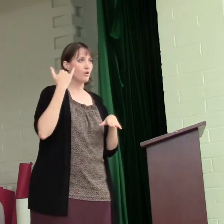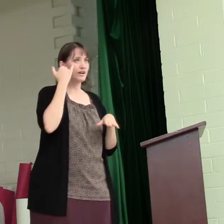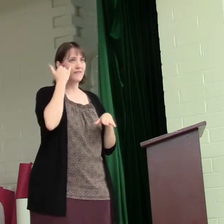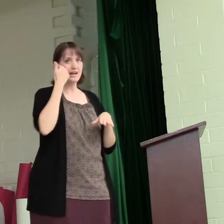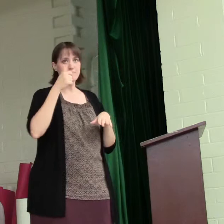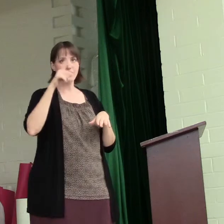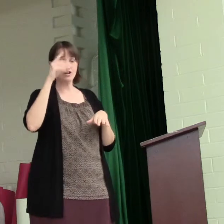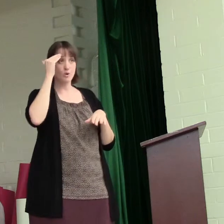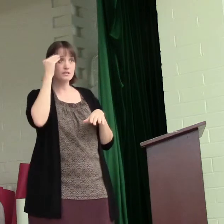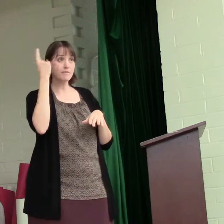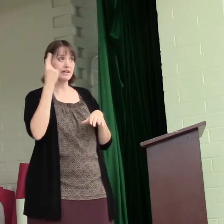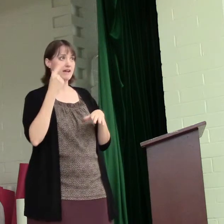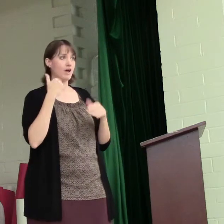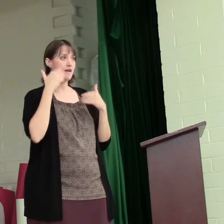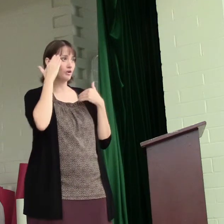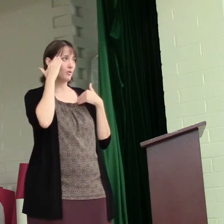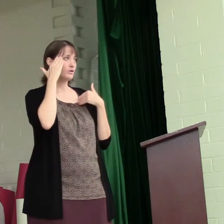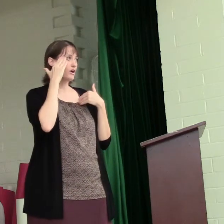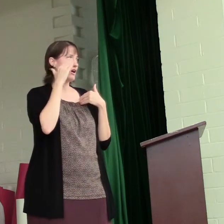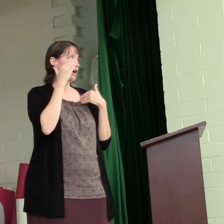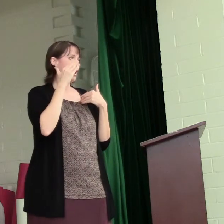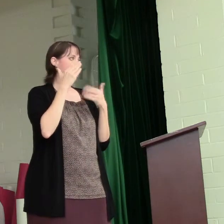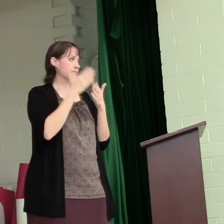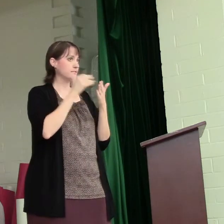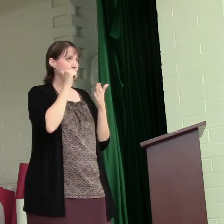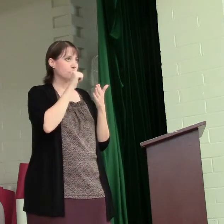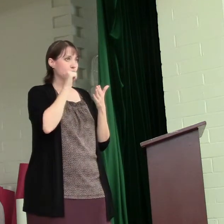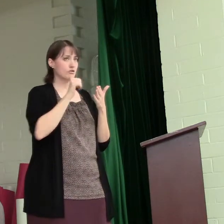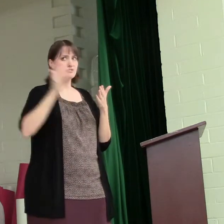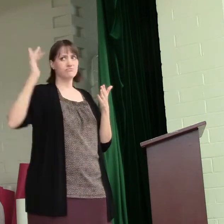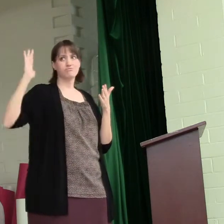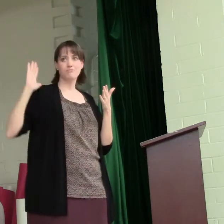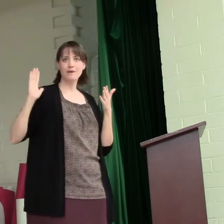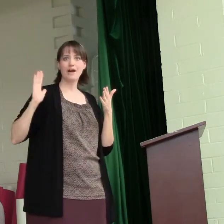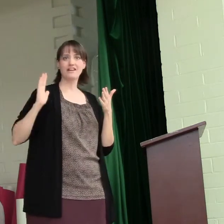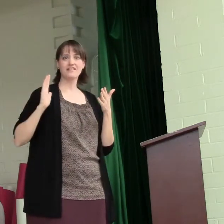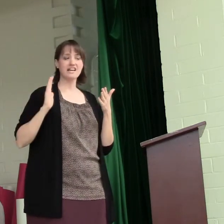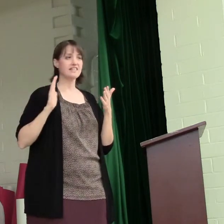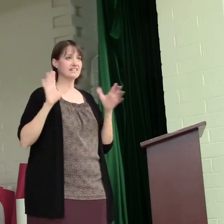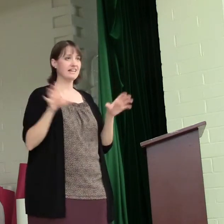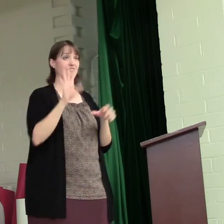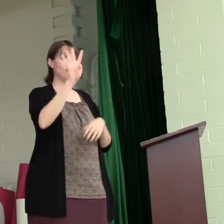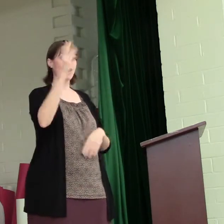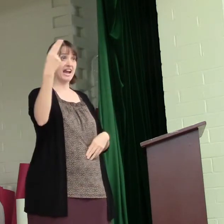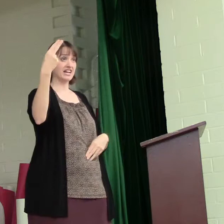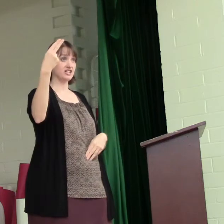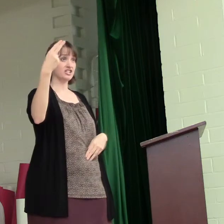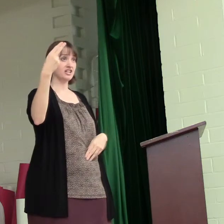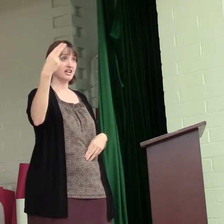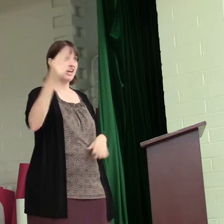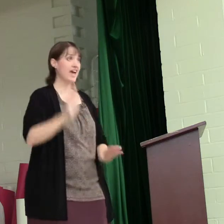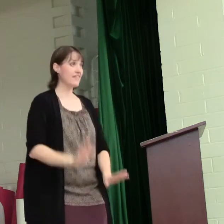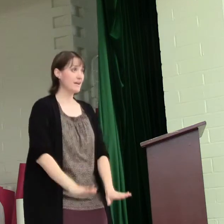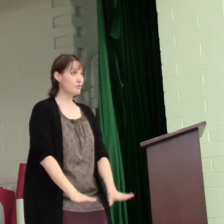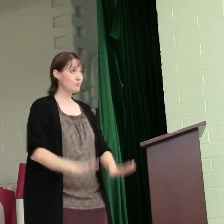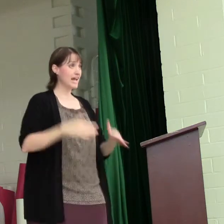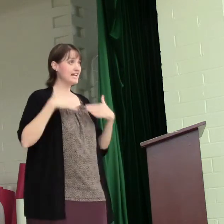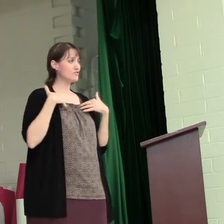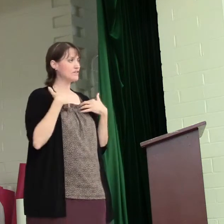if anybody knows somebody, I've known some girls way back in the day that did like 4-H, and they would raise a animal.